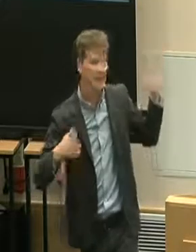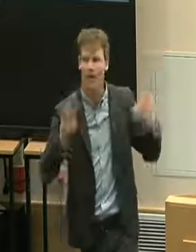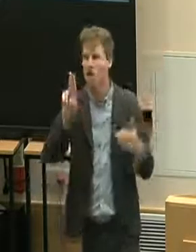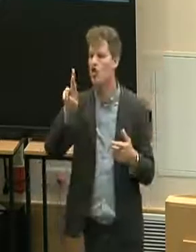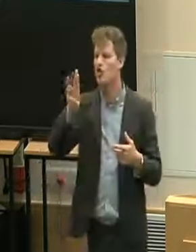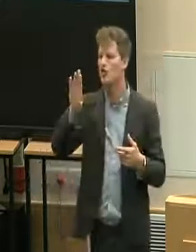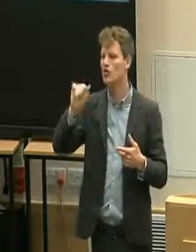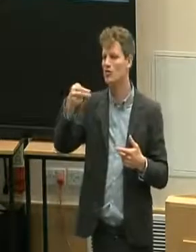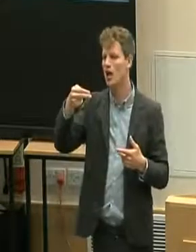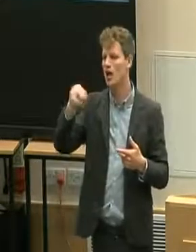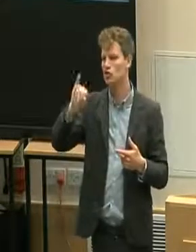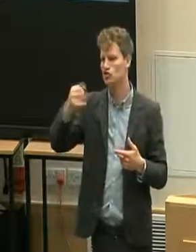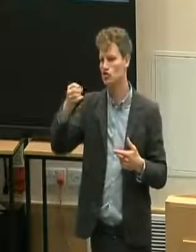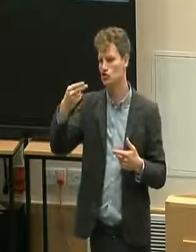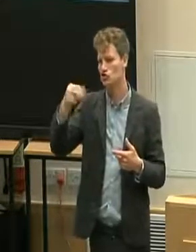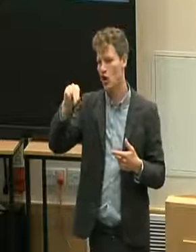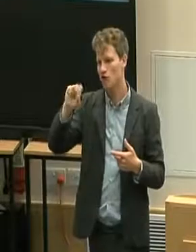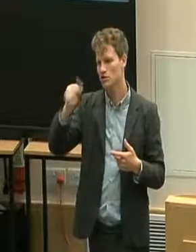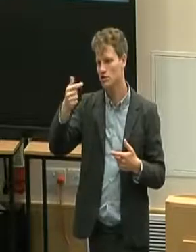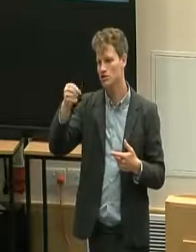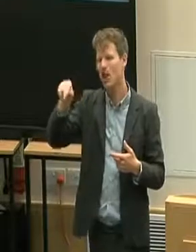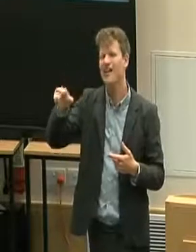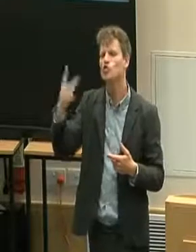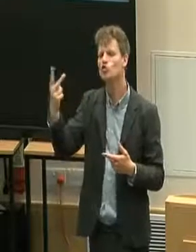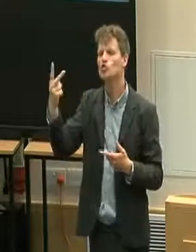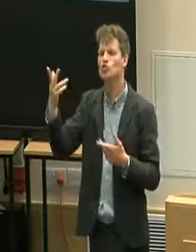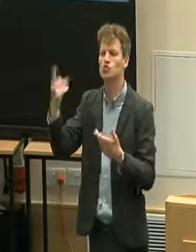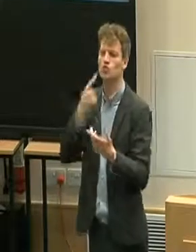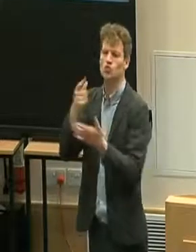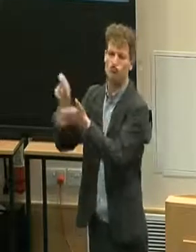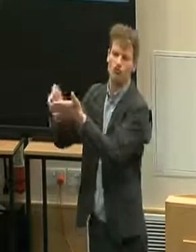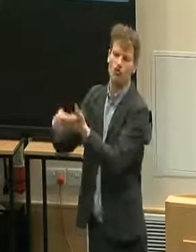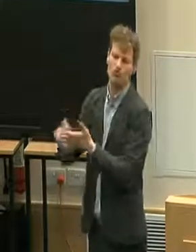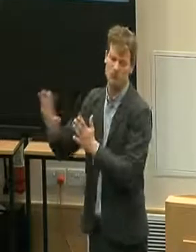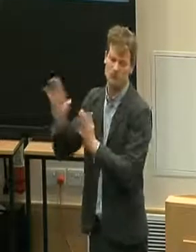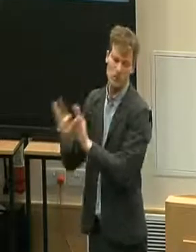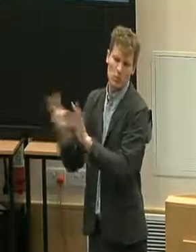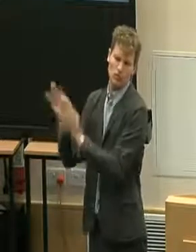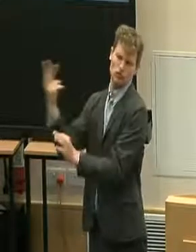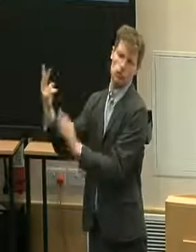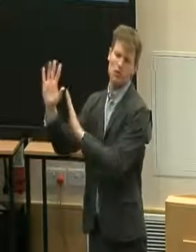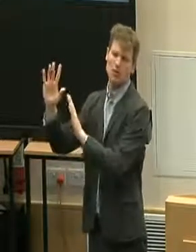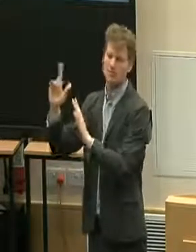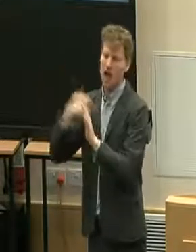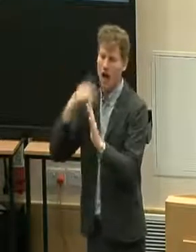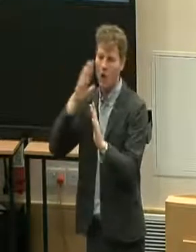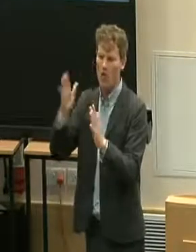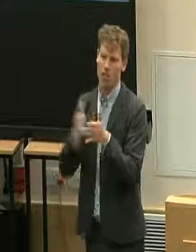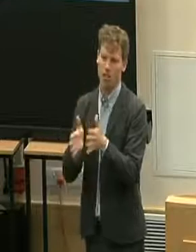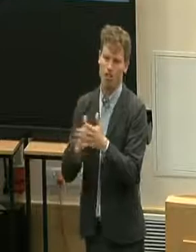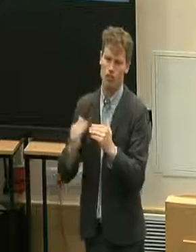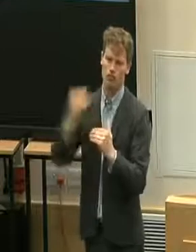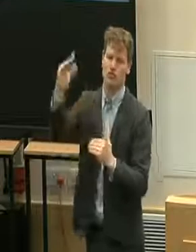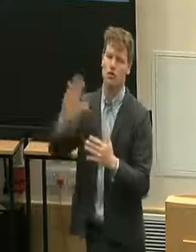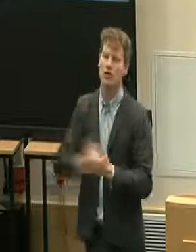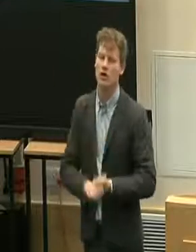life easy by just extracting and highlighting, making it more transparent. The human rights